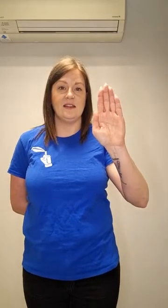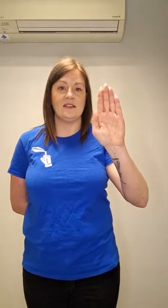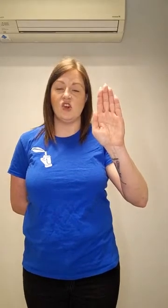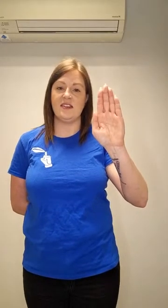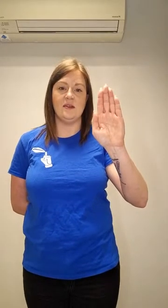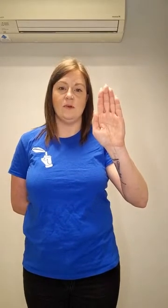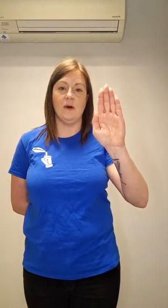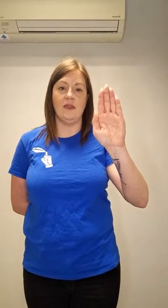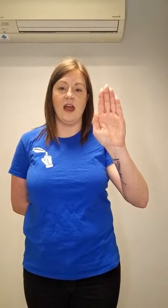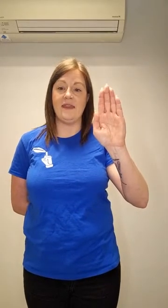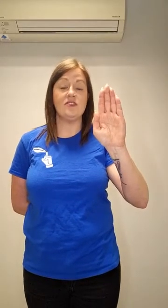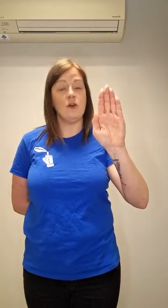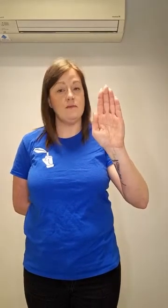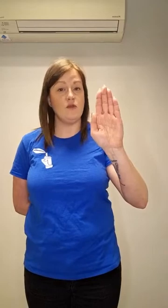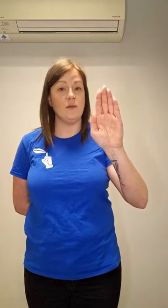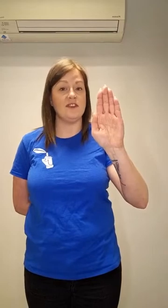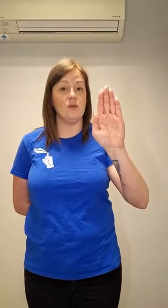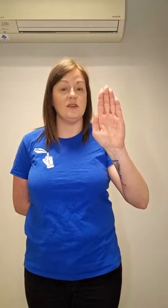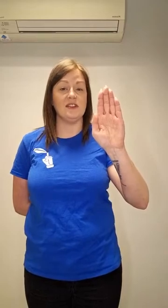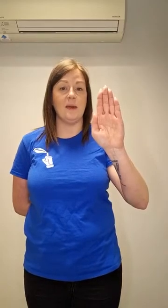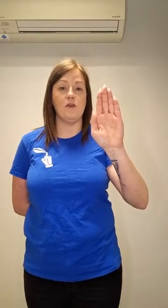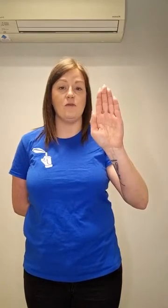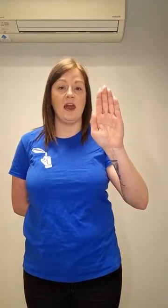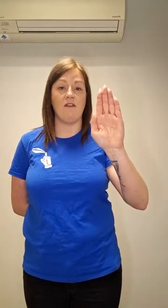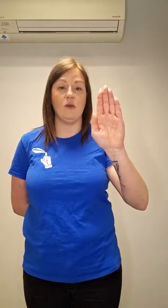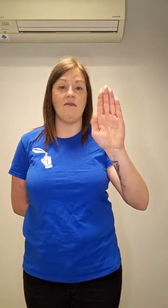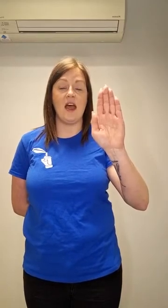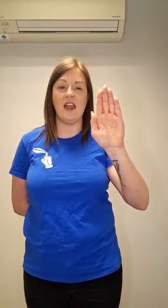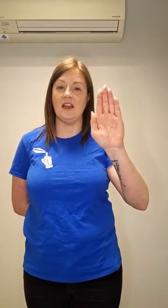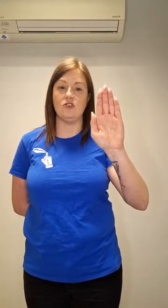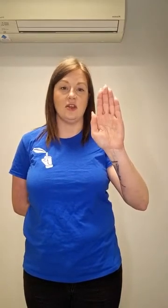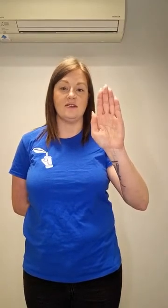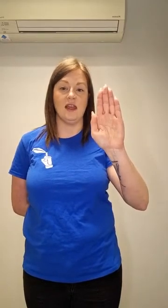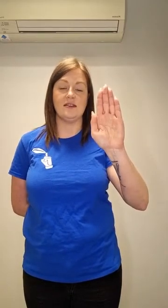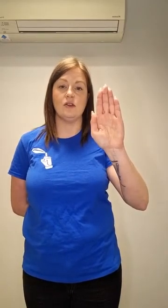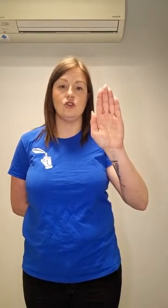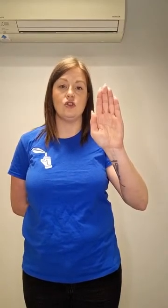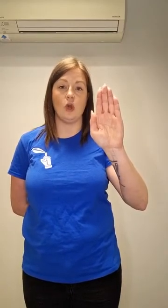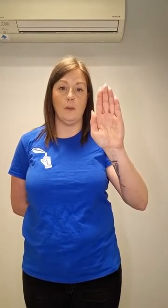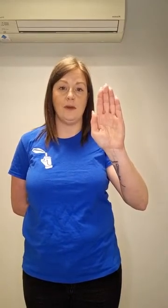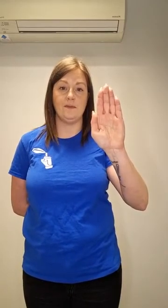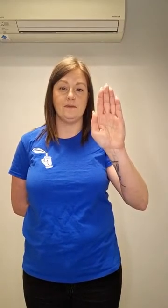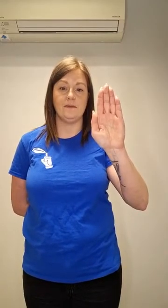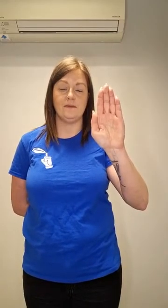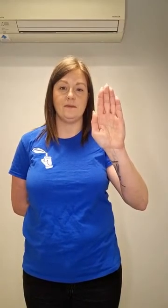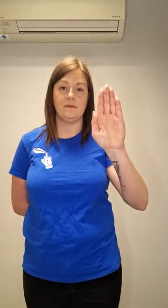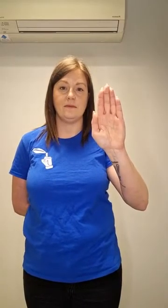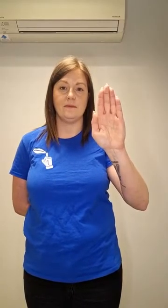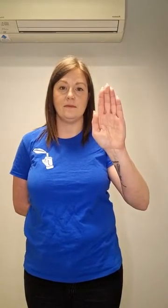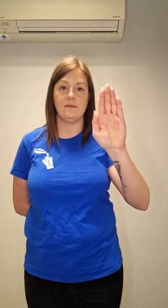It's a nice simple one there, and there's no movement, so you wouldn't see a movement arrow in there. It's just this, stop.